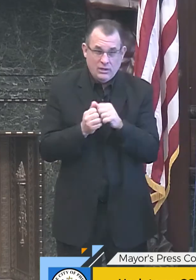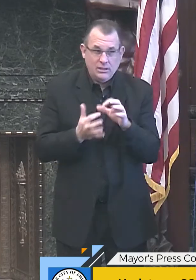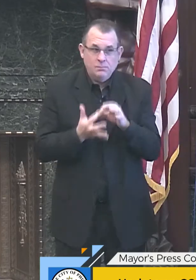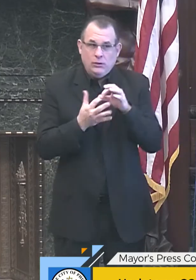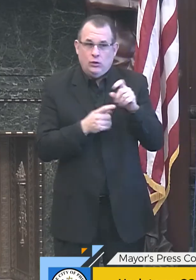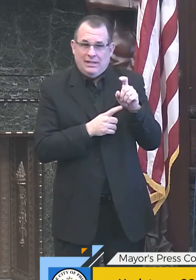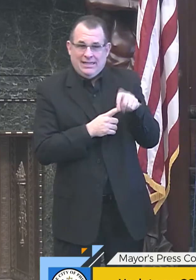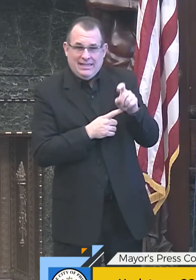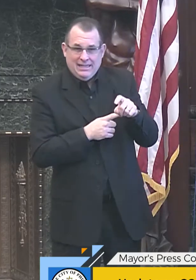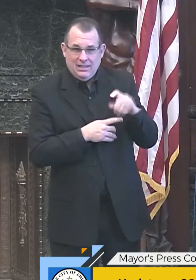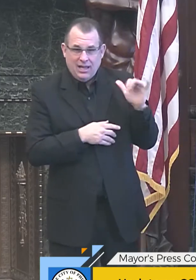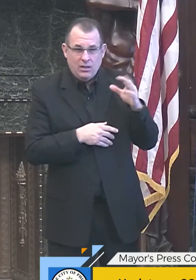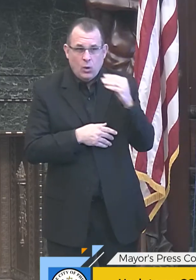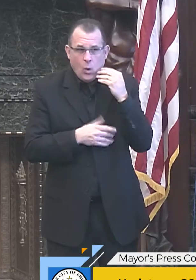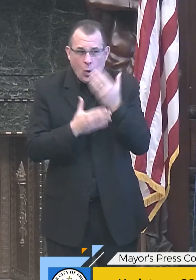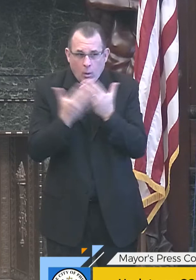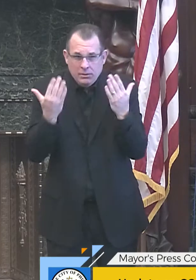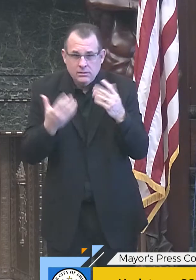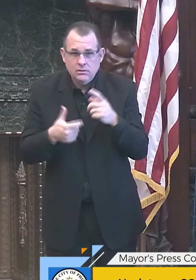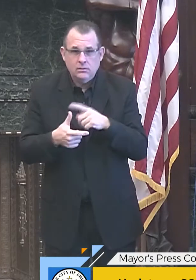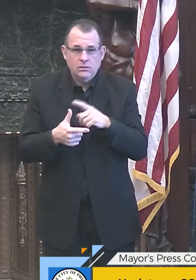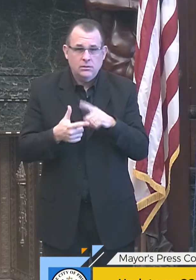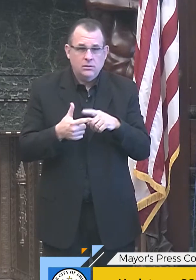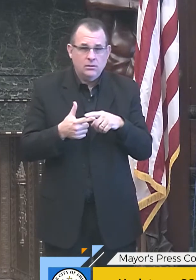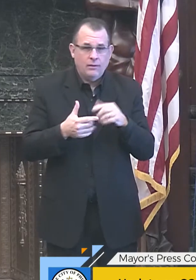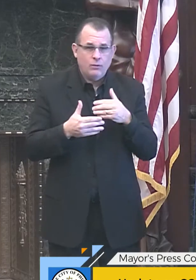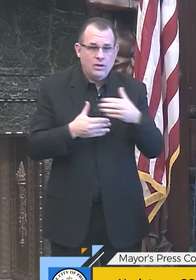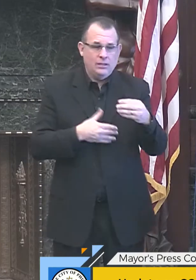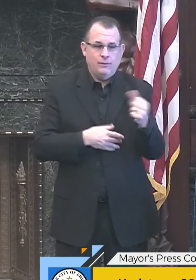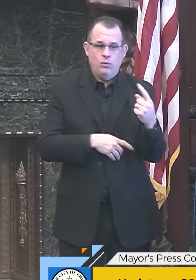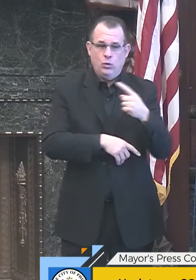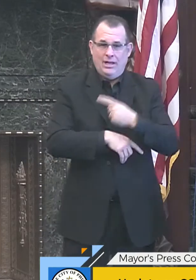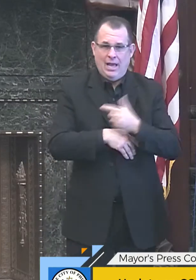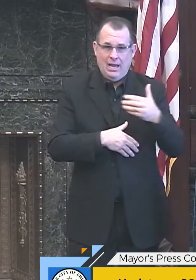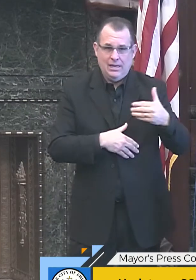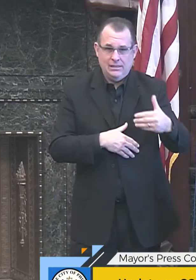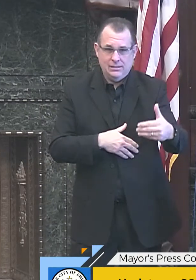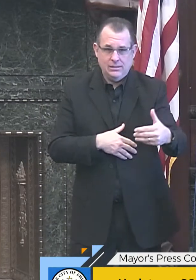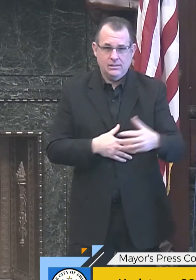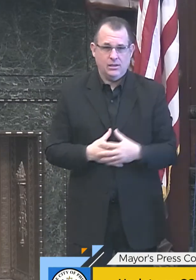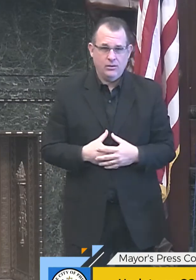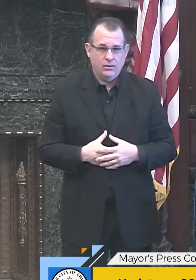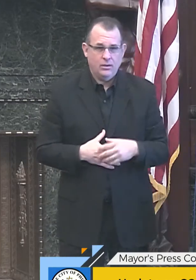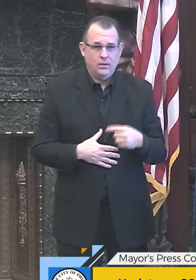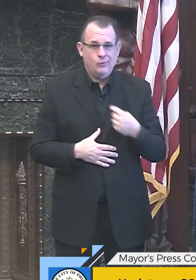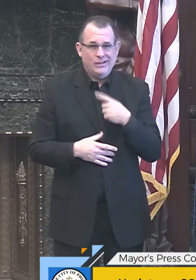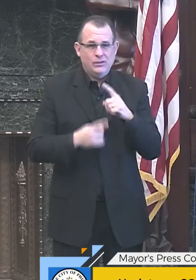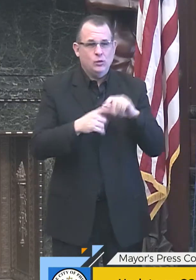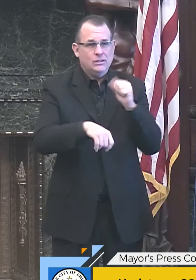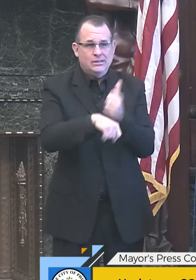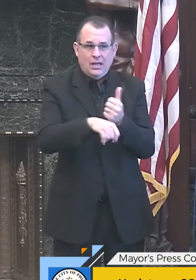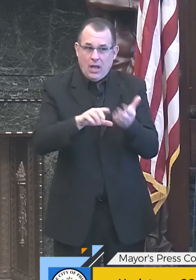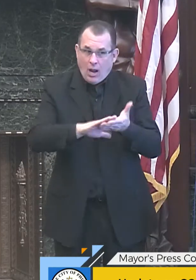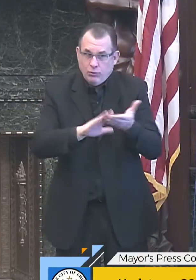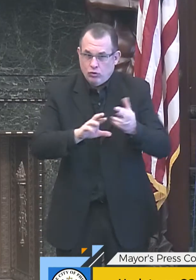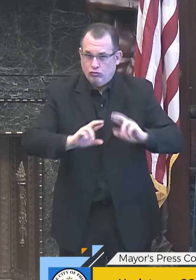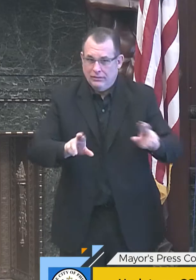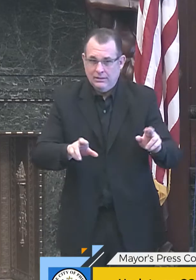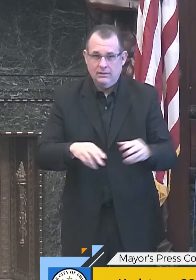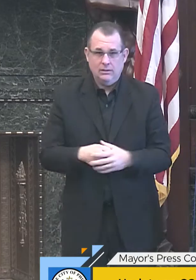unsheltered, in the next day or so. But that has taken us some time to get operationalized. Will